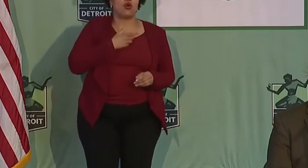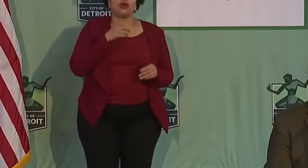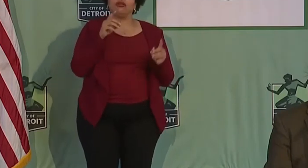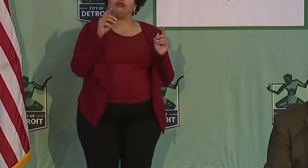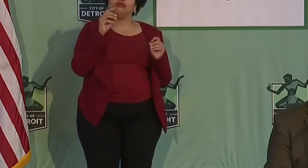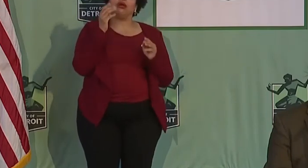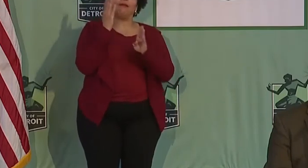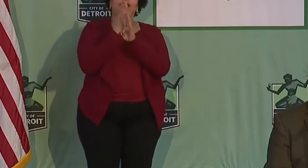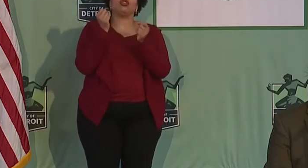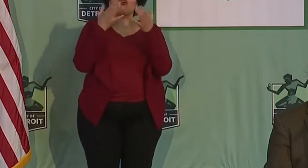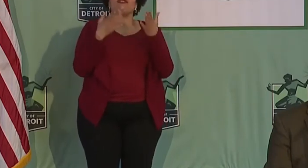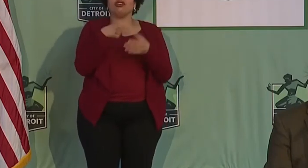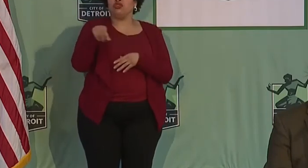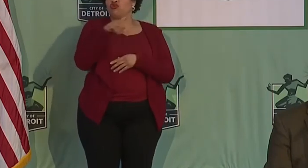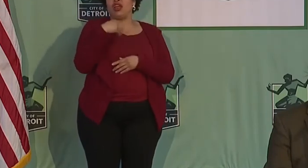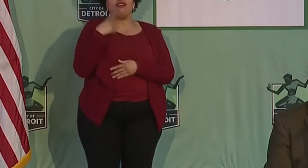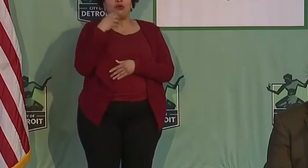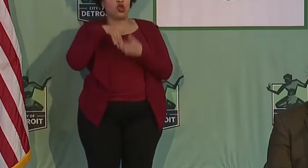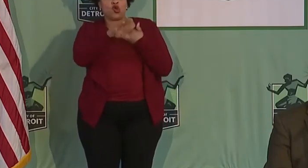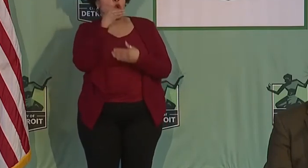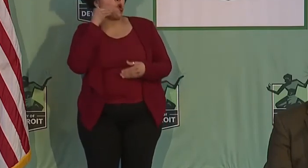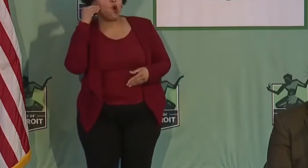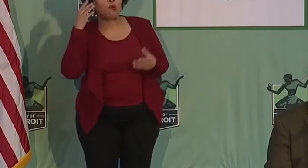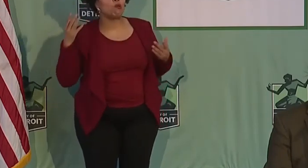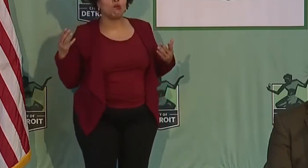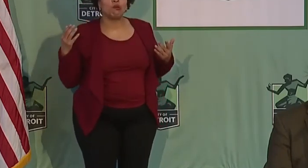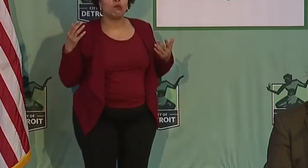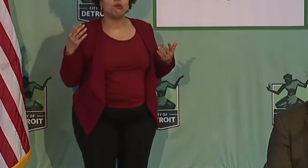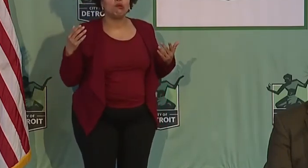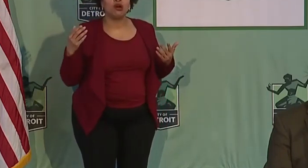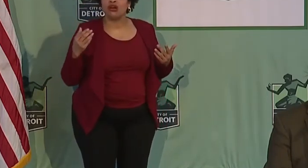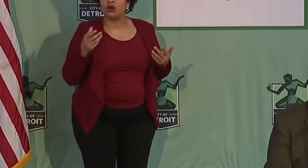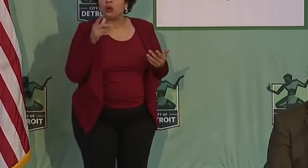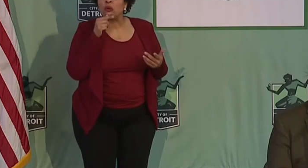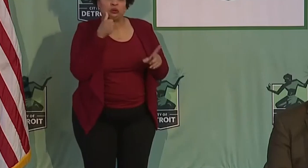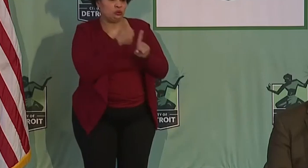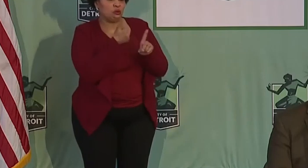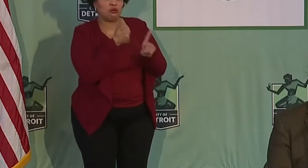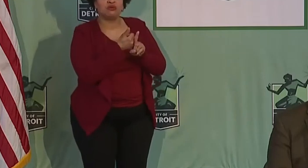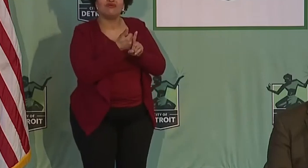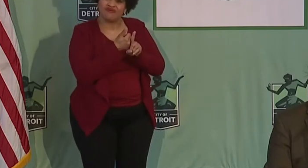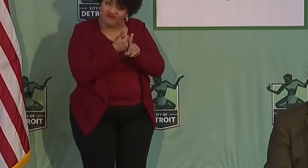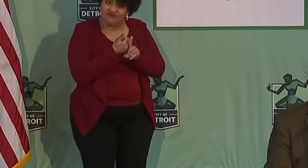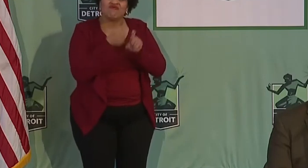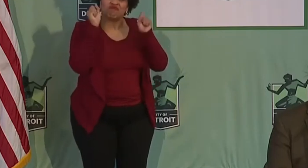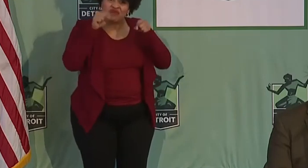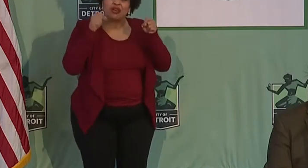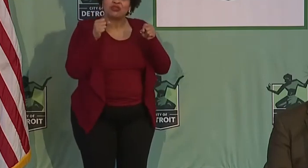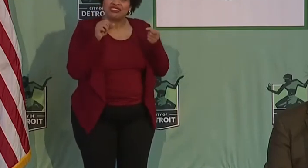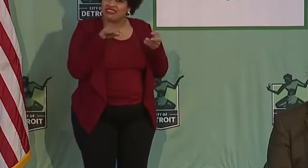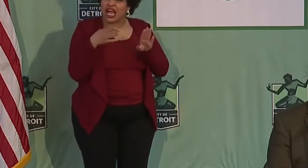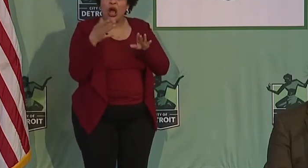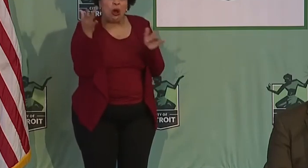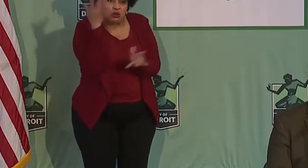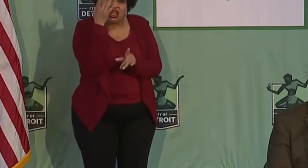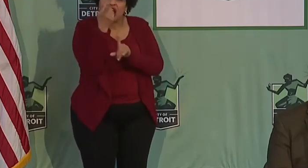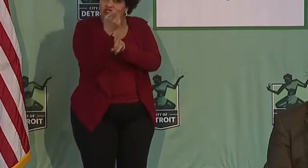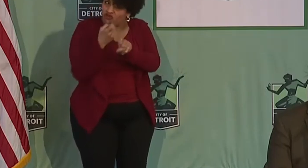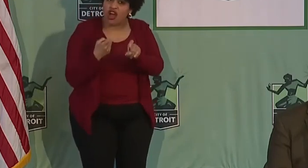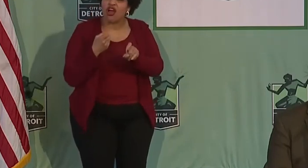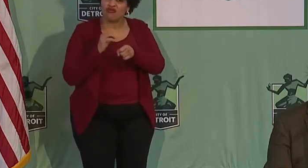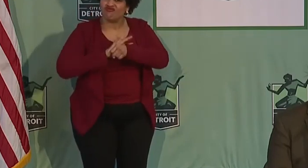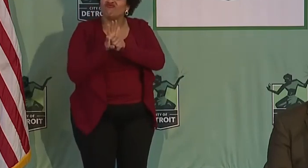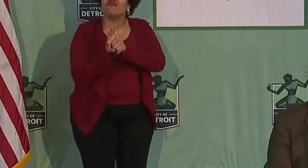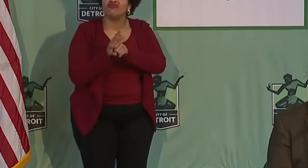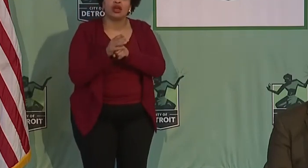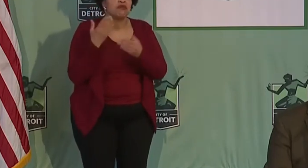DDOT drivers. If you've got somebody in your household that is vulnerable because of health